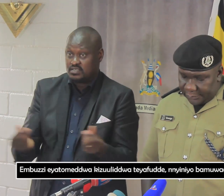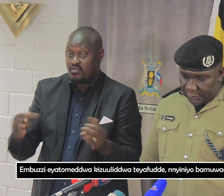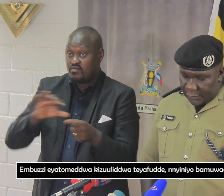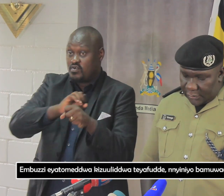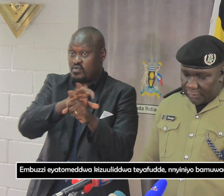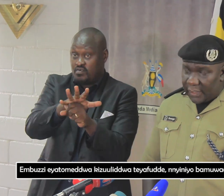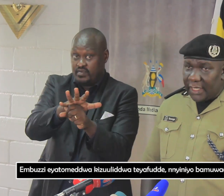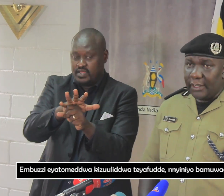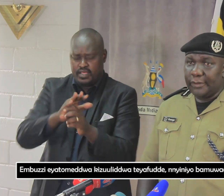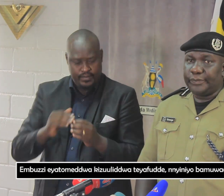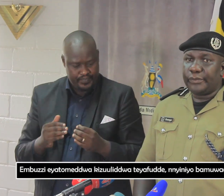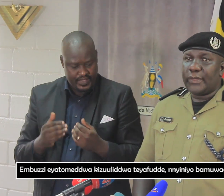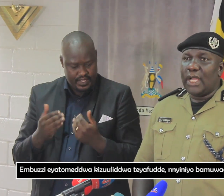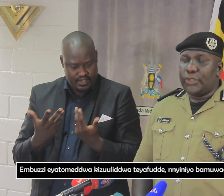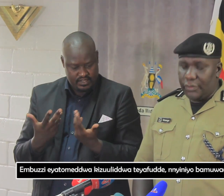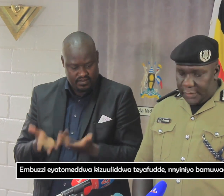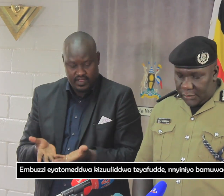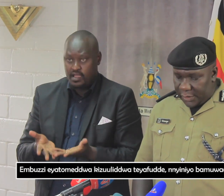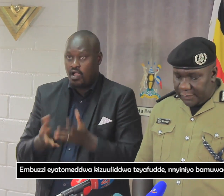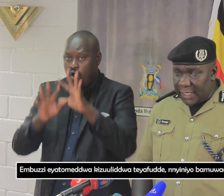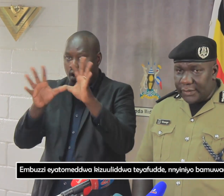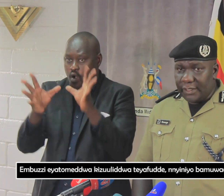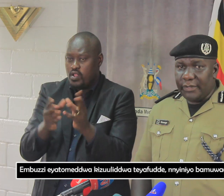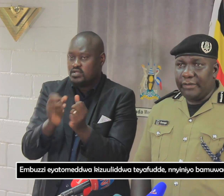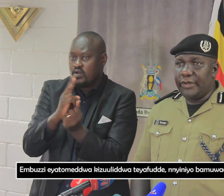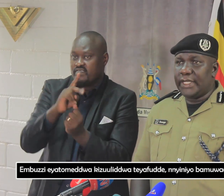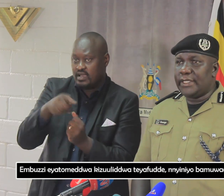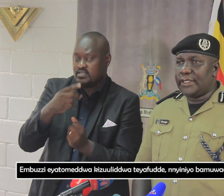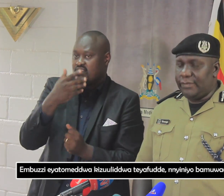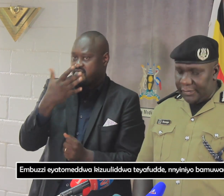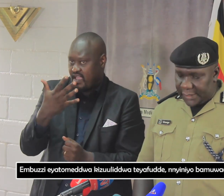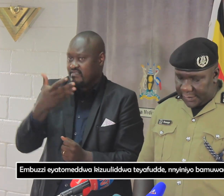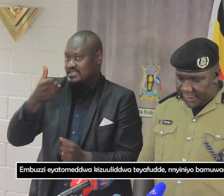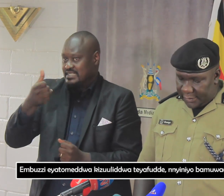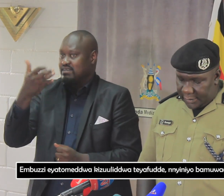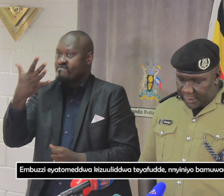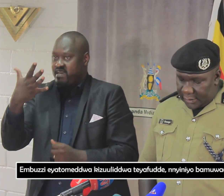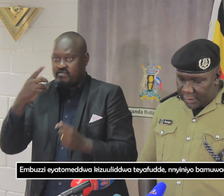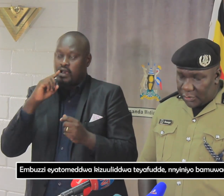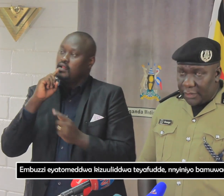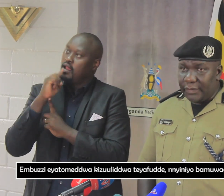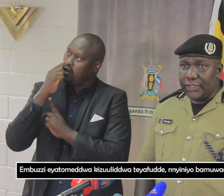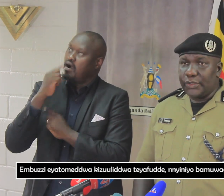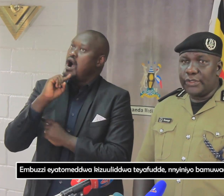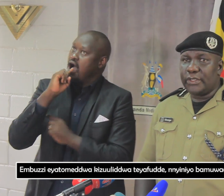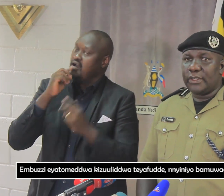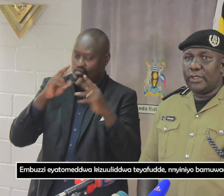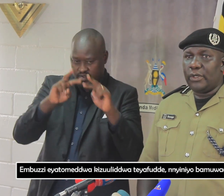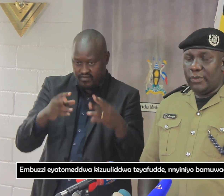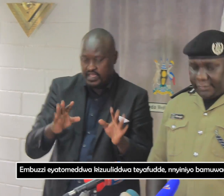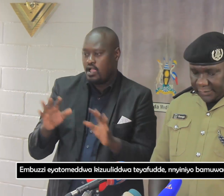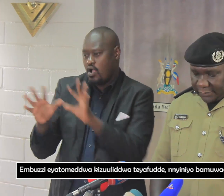virus. So far, out of the 12,565 tests, the total